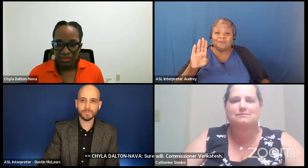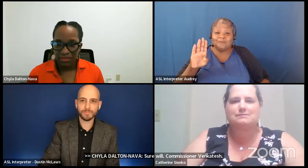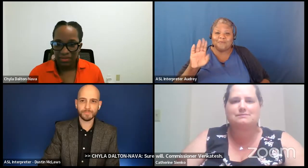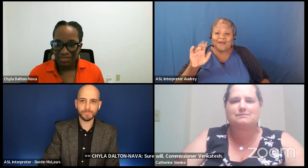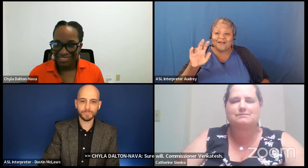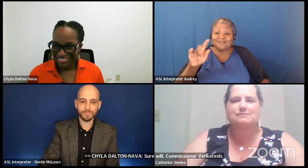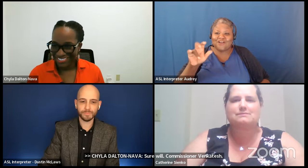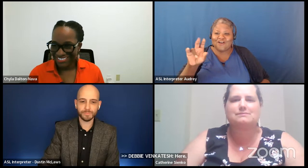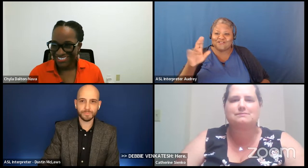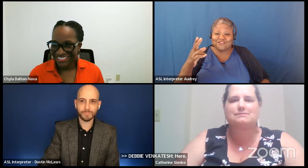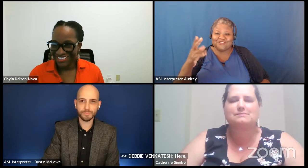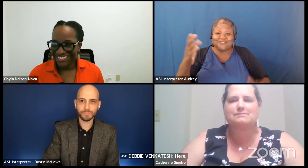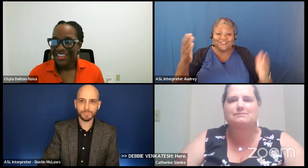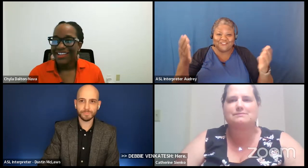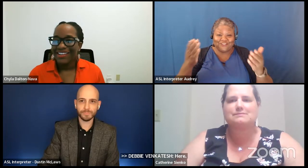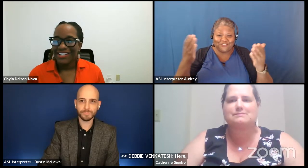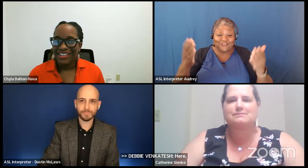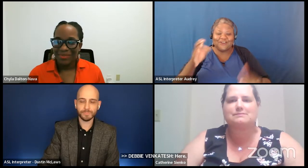Here,